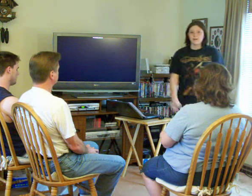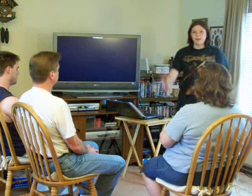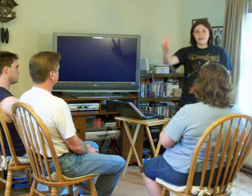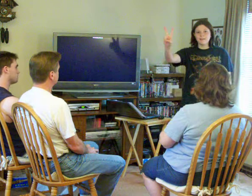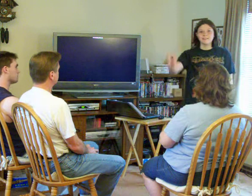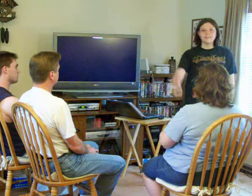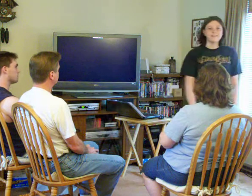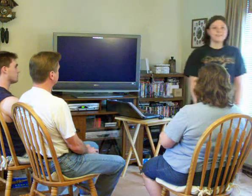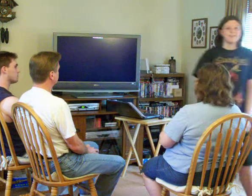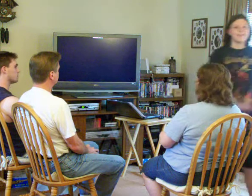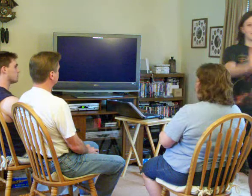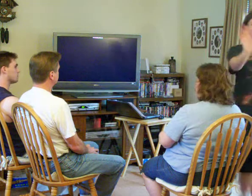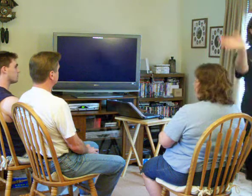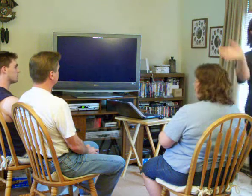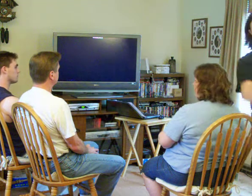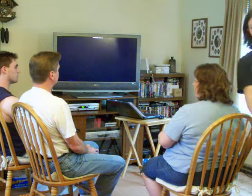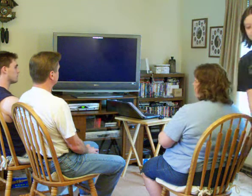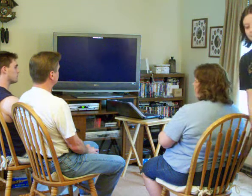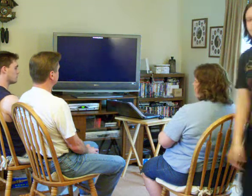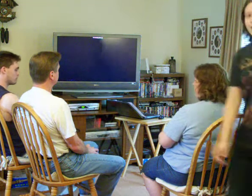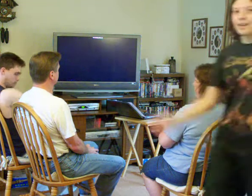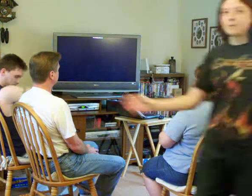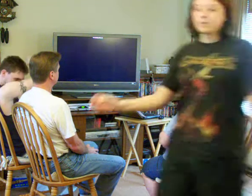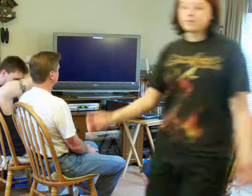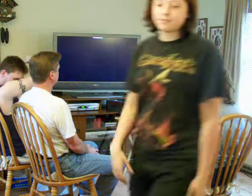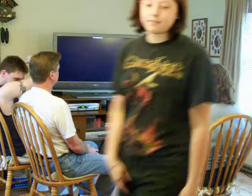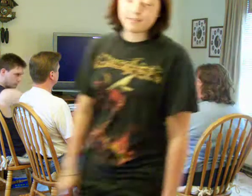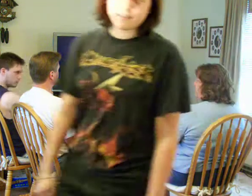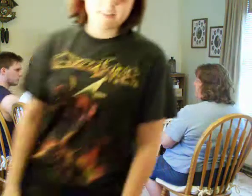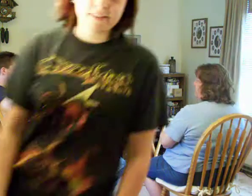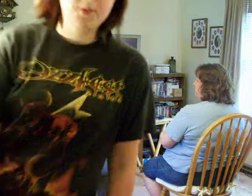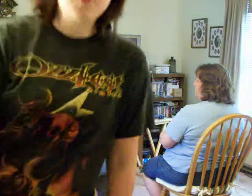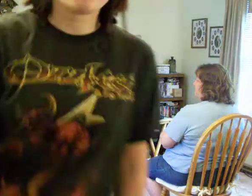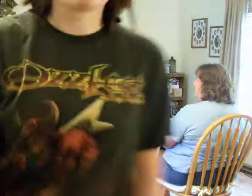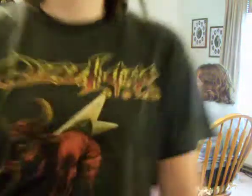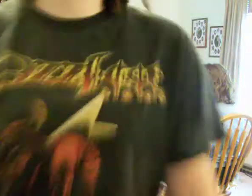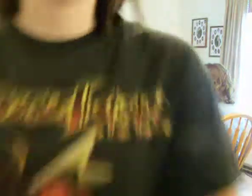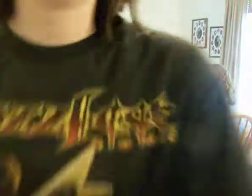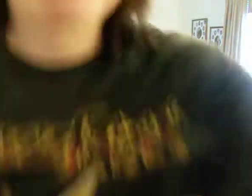Alright. Hi, Professor. I'm done. Hopefully I can cut this out somehow. If not.